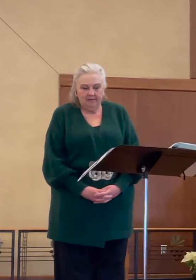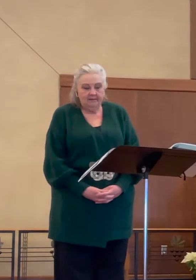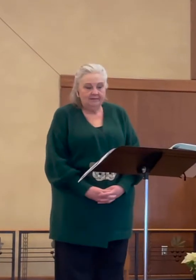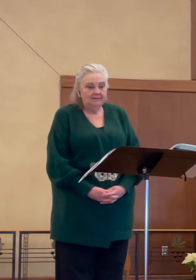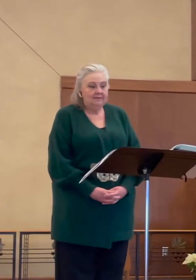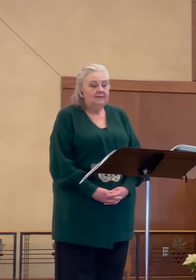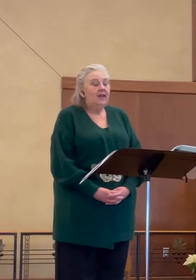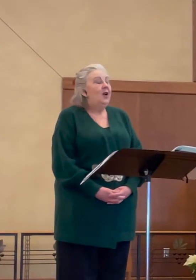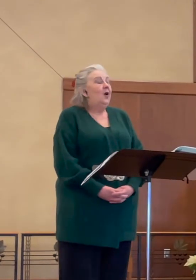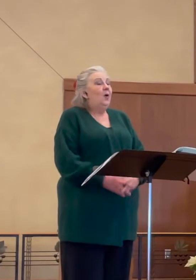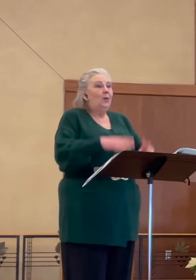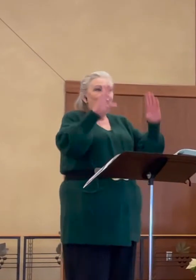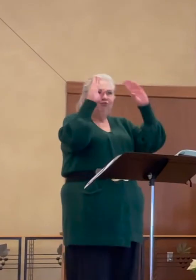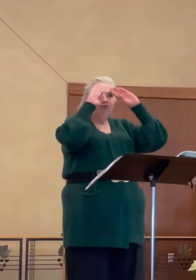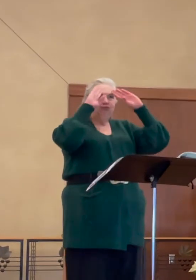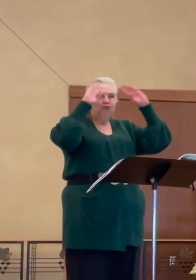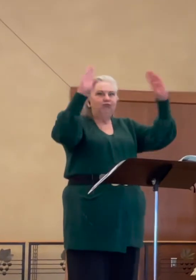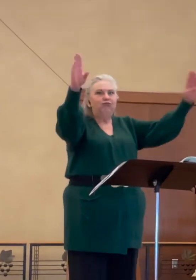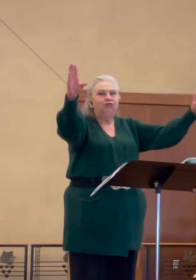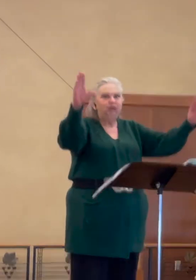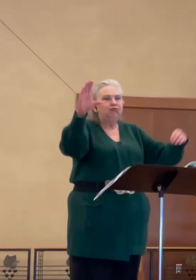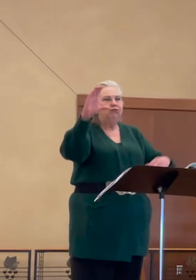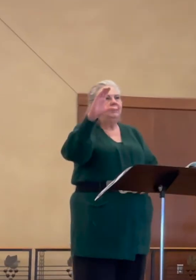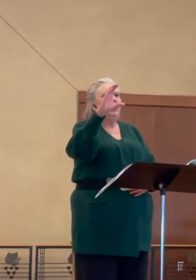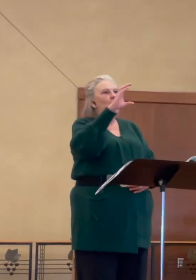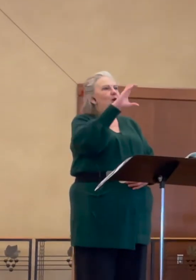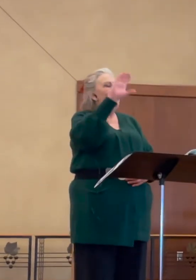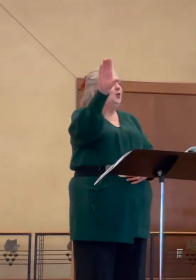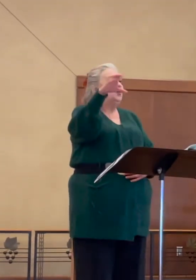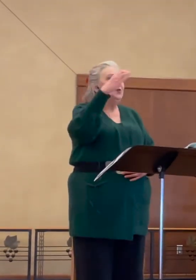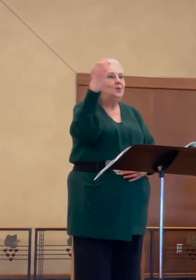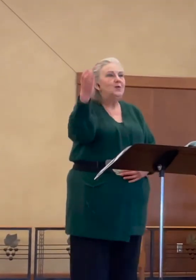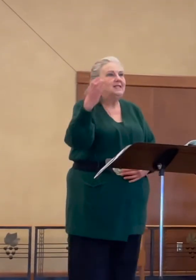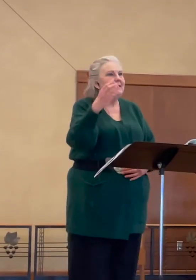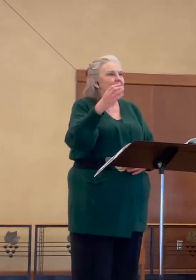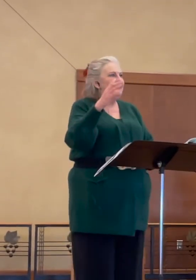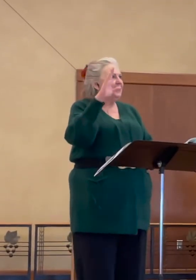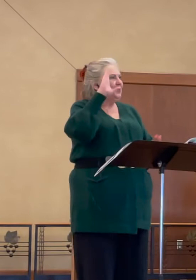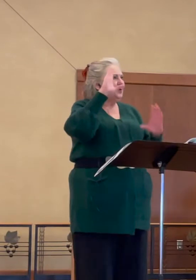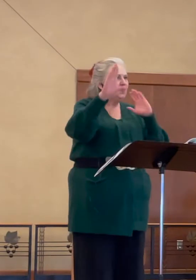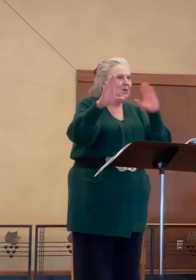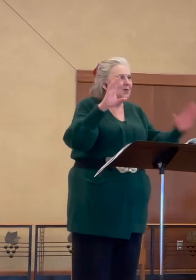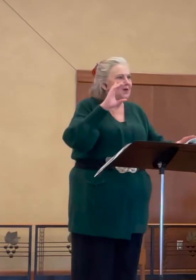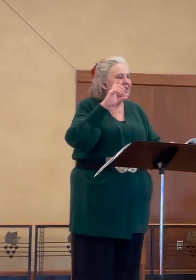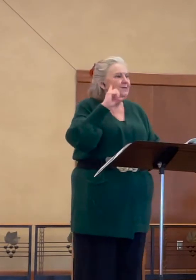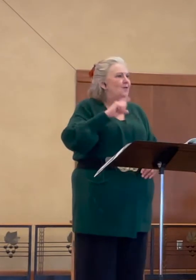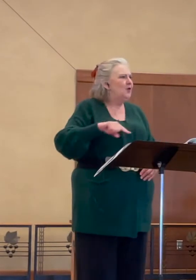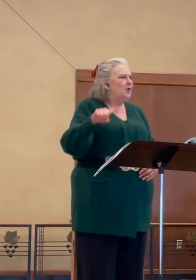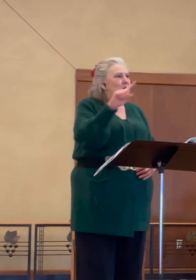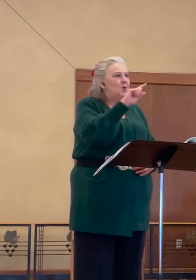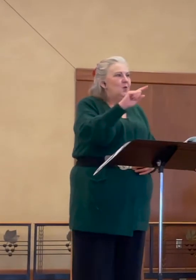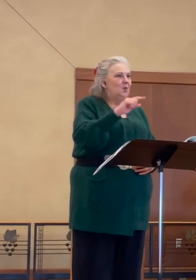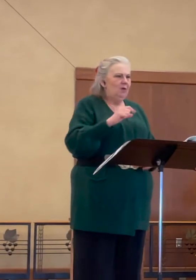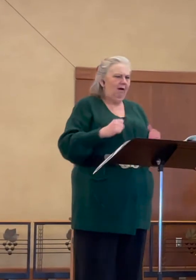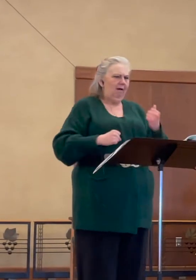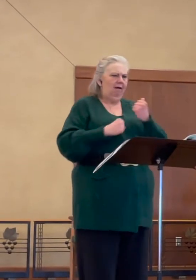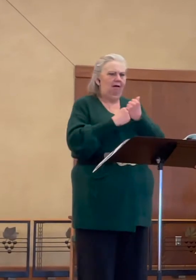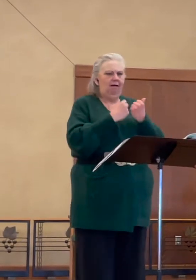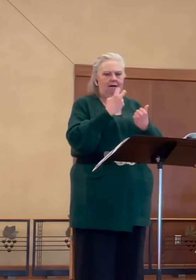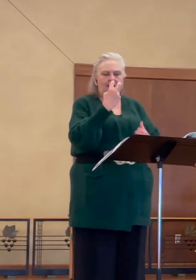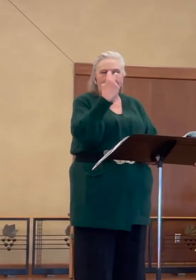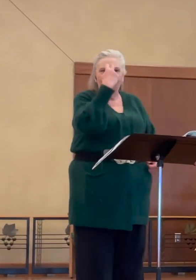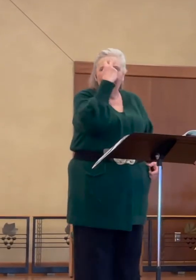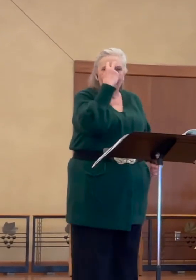highest Christmas greetings to you, O favored ones, for you are favored this day. And what does this